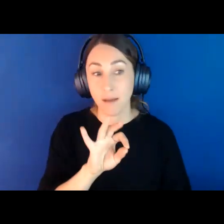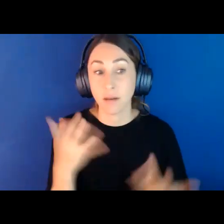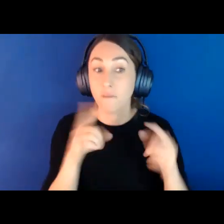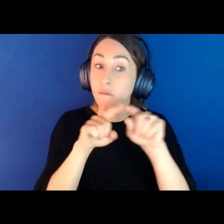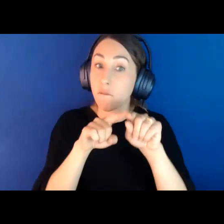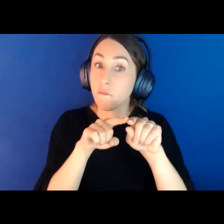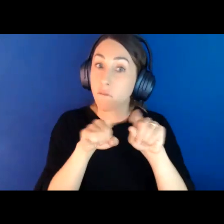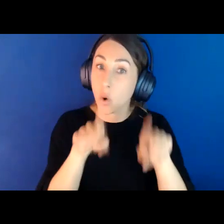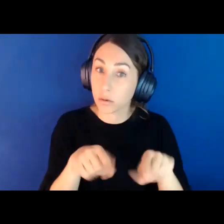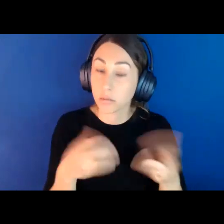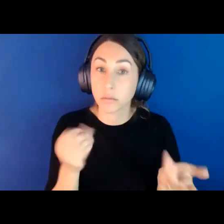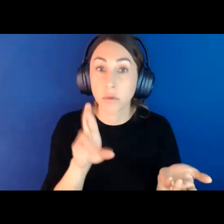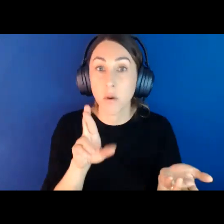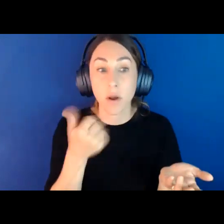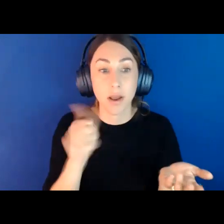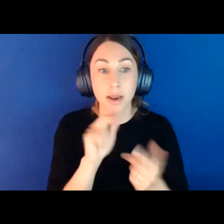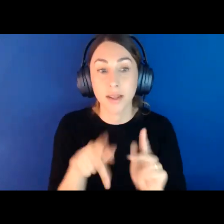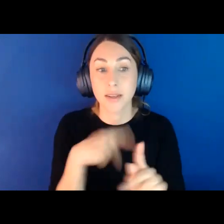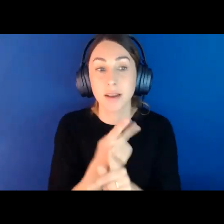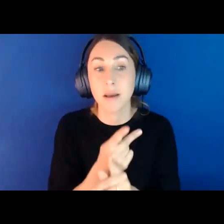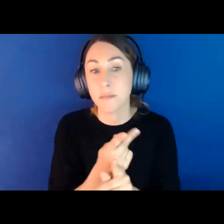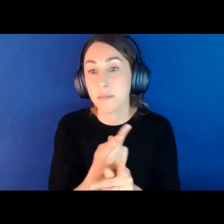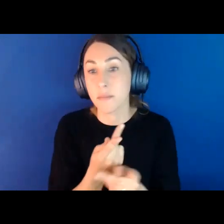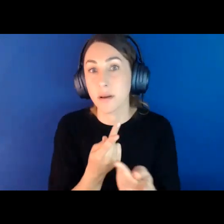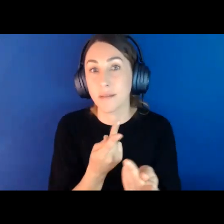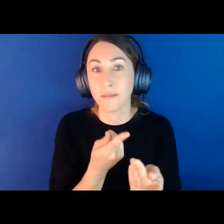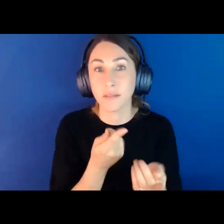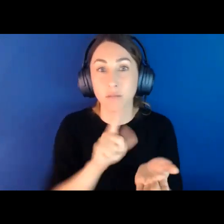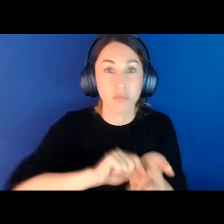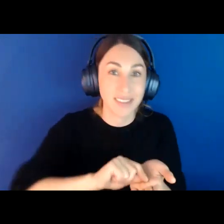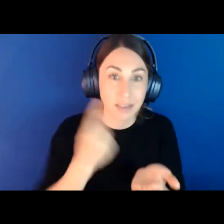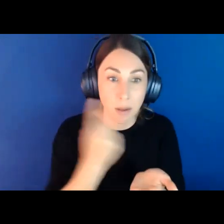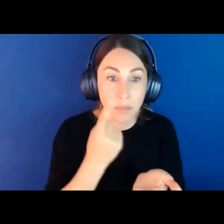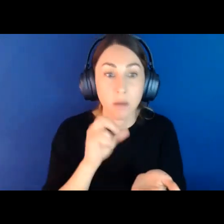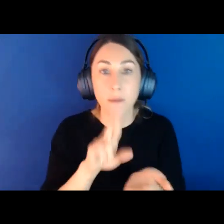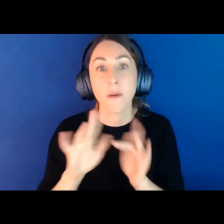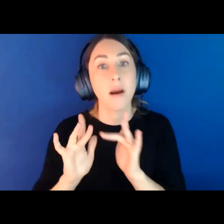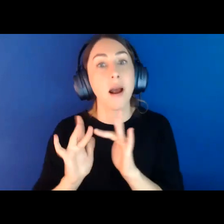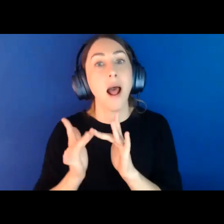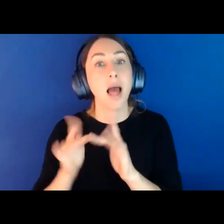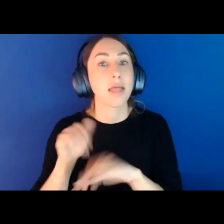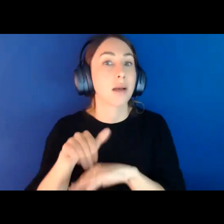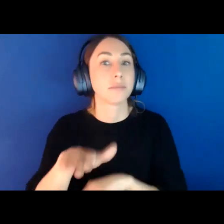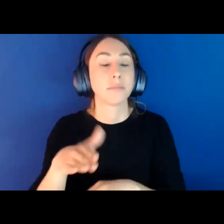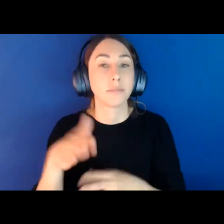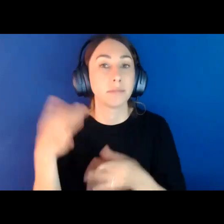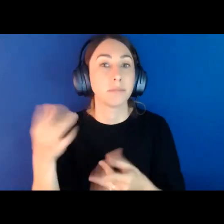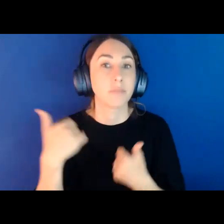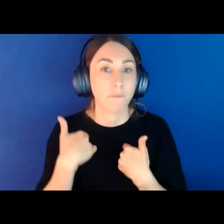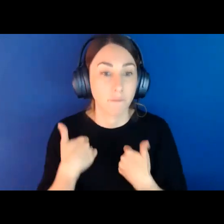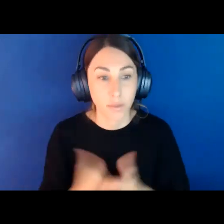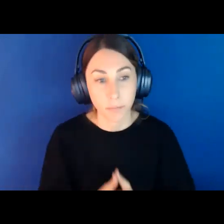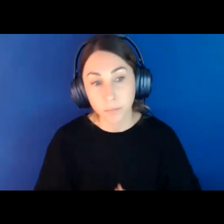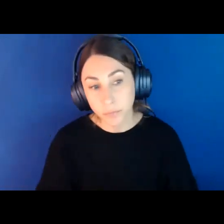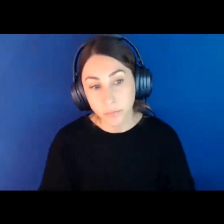or any type of printing form or just online delivery forms. It can be